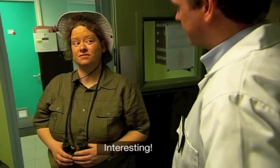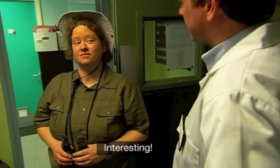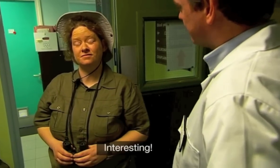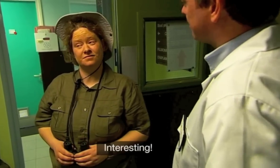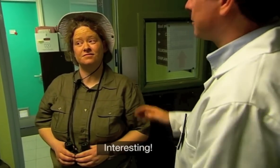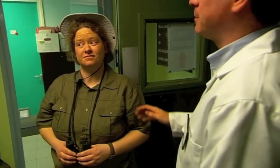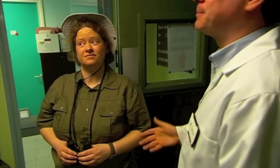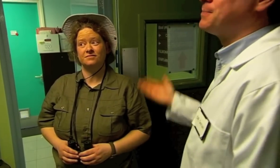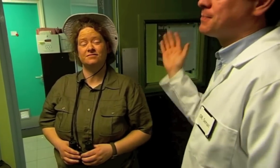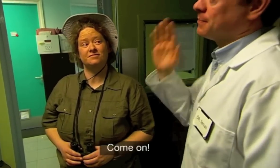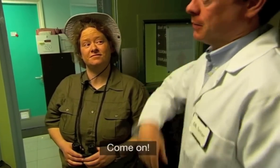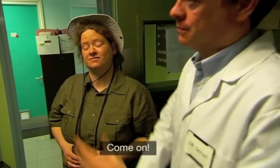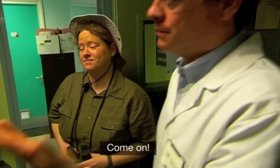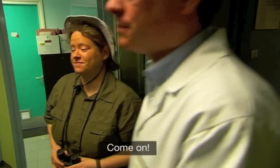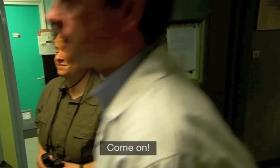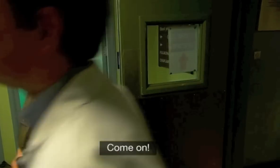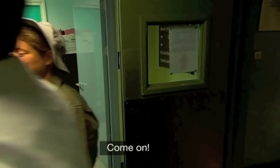Interesting. Come on.